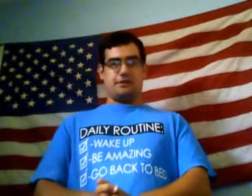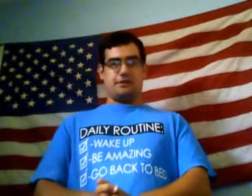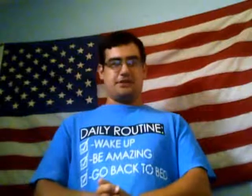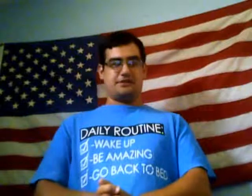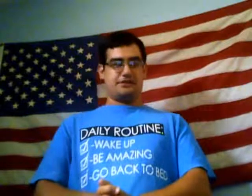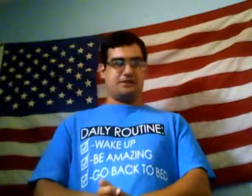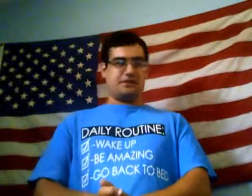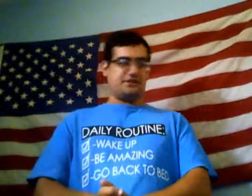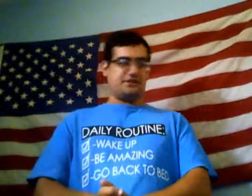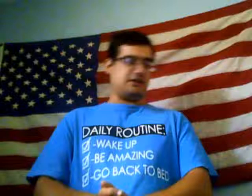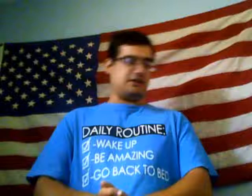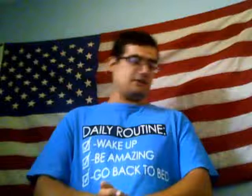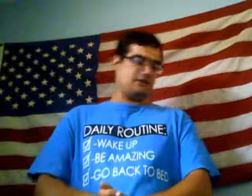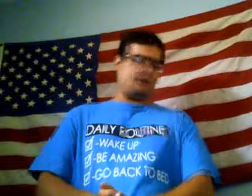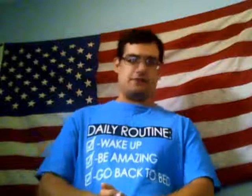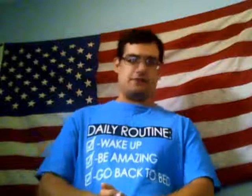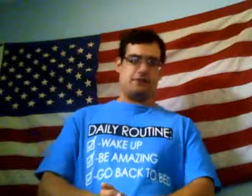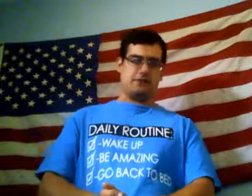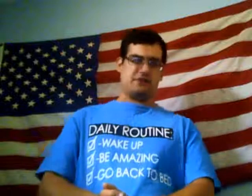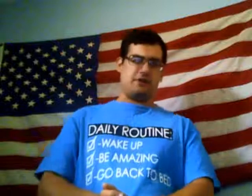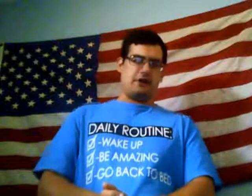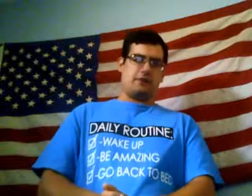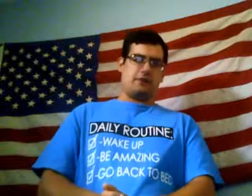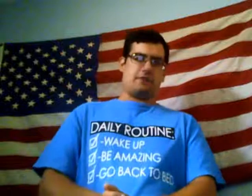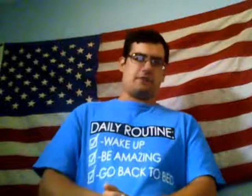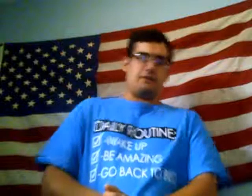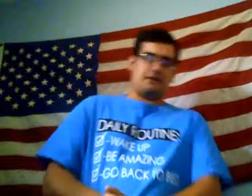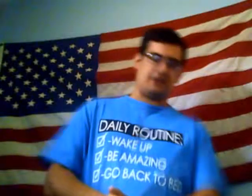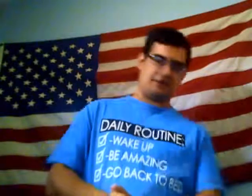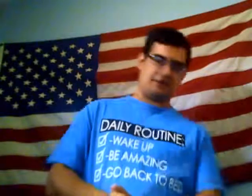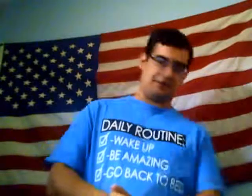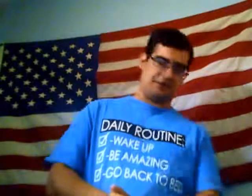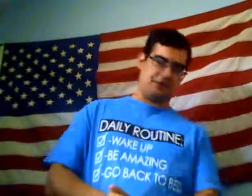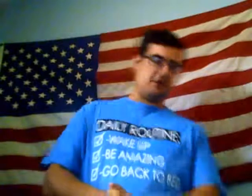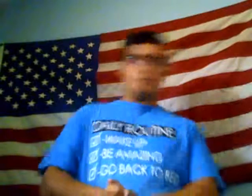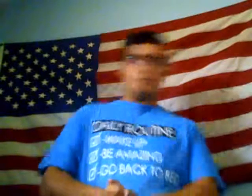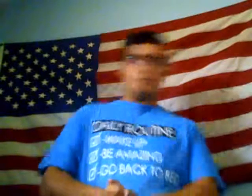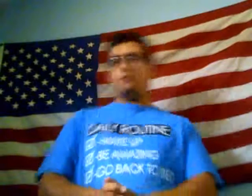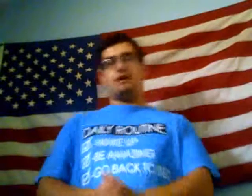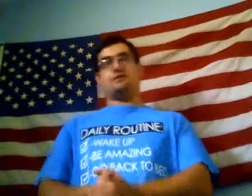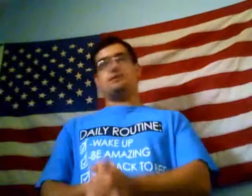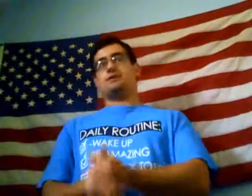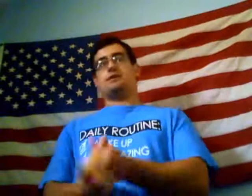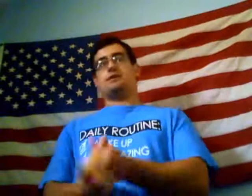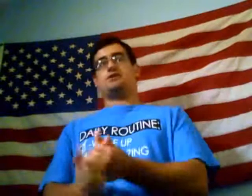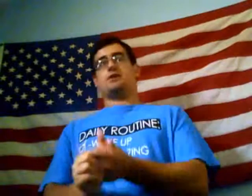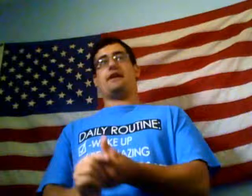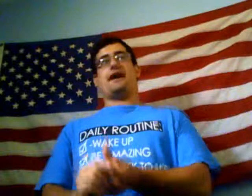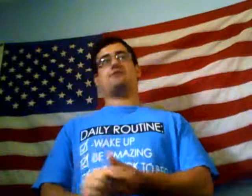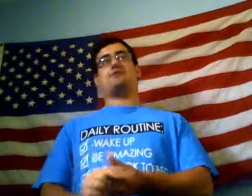He concedes that he's not the Republican nomination, but shortly